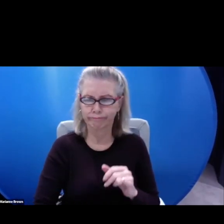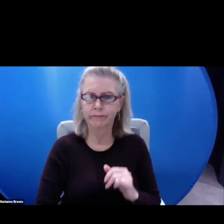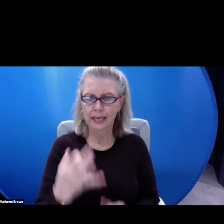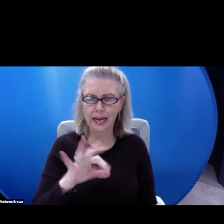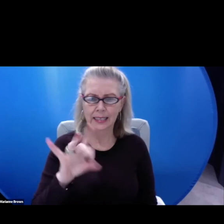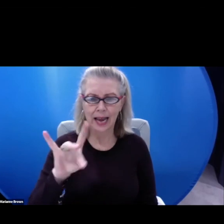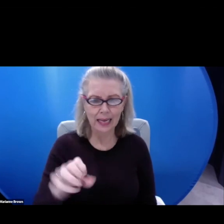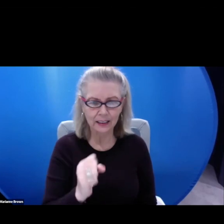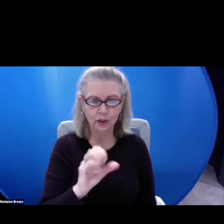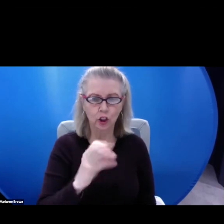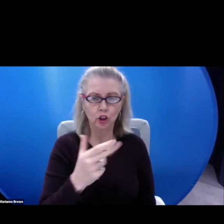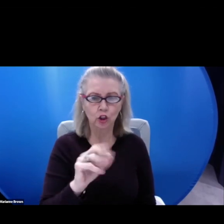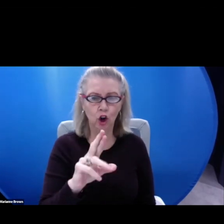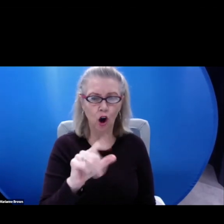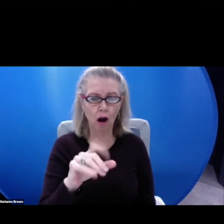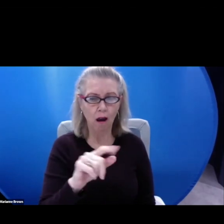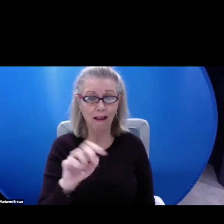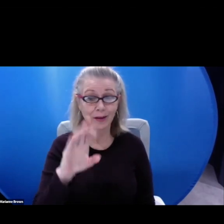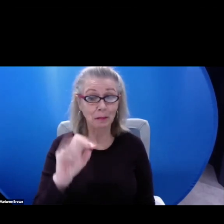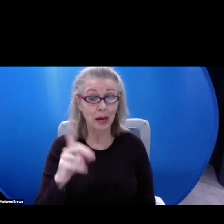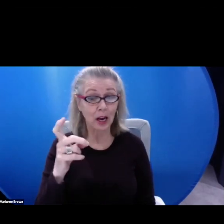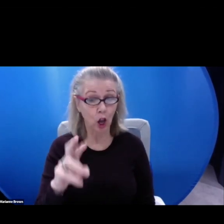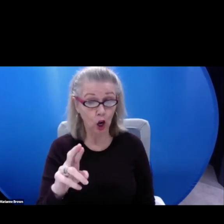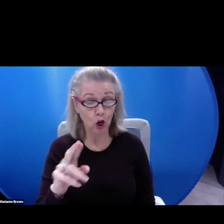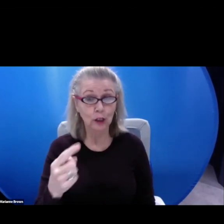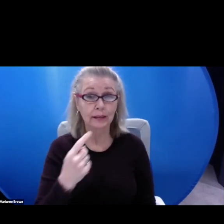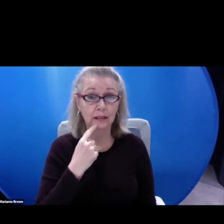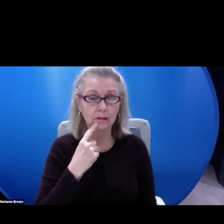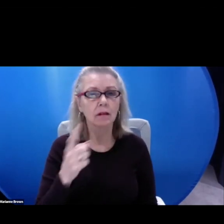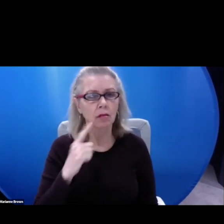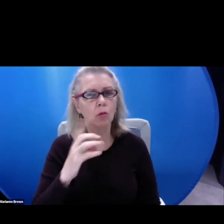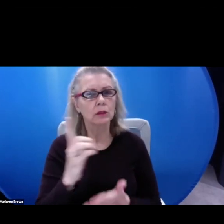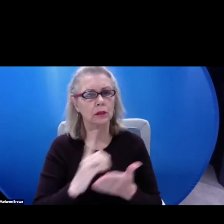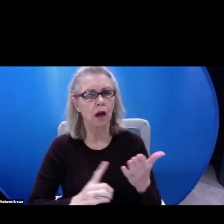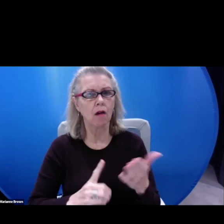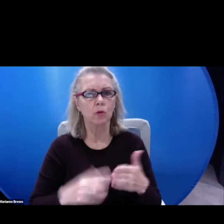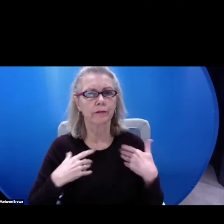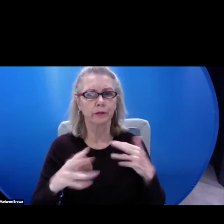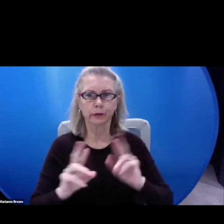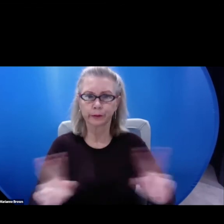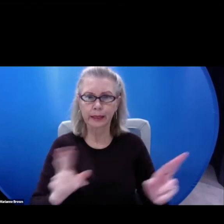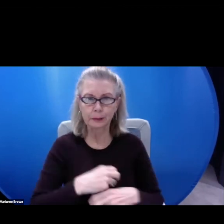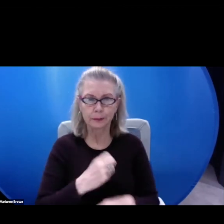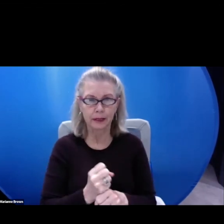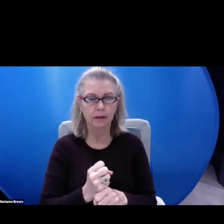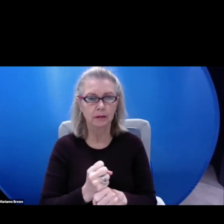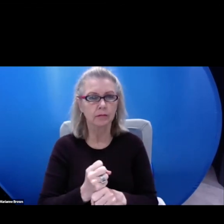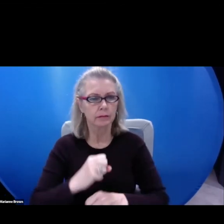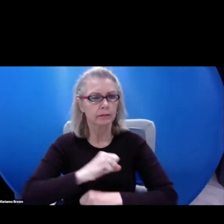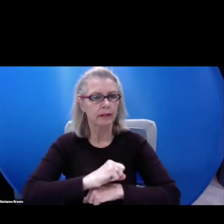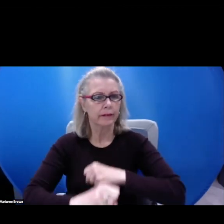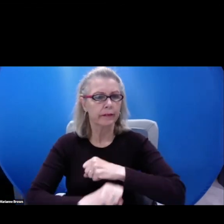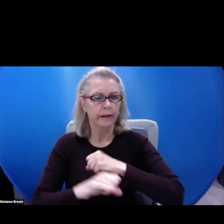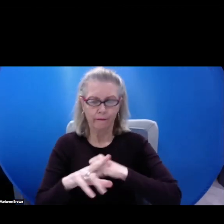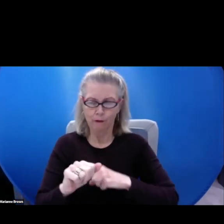were designed to offer a ready-made infrastructure for the needs of increased international mobility